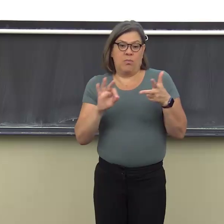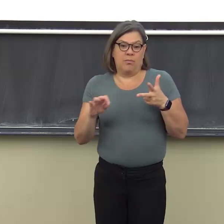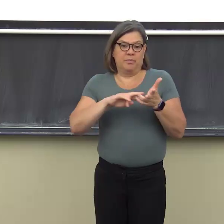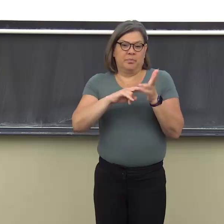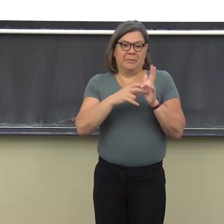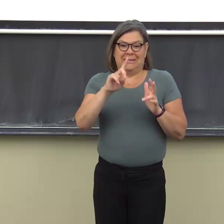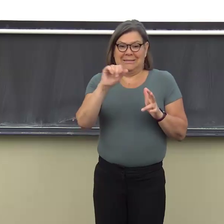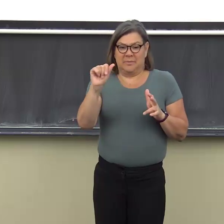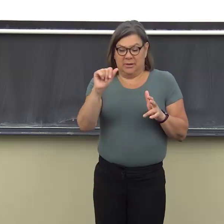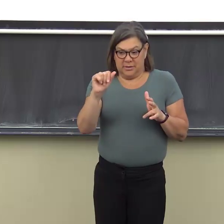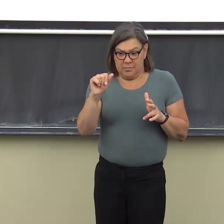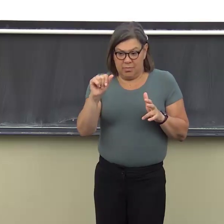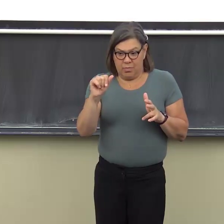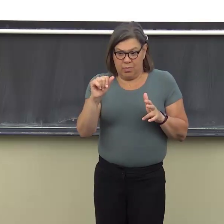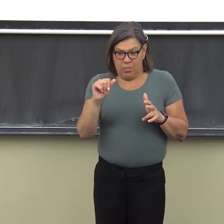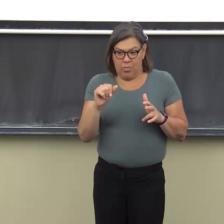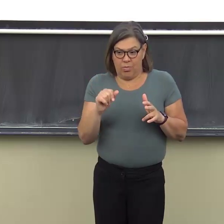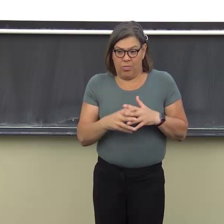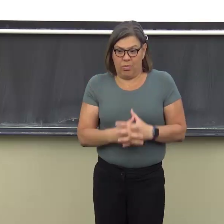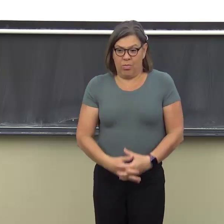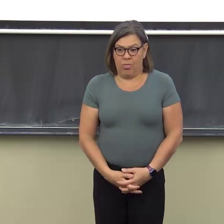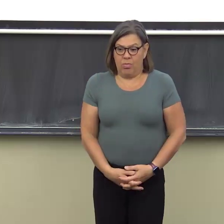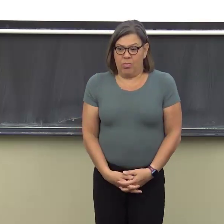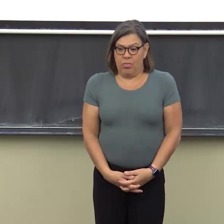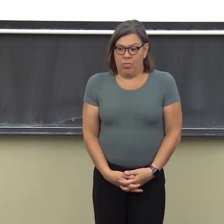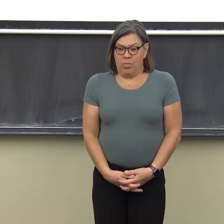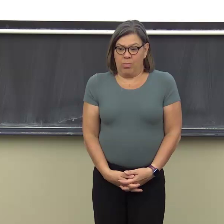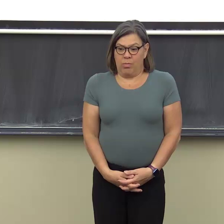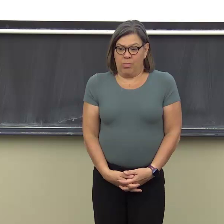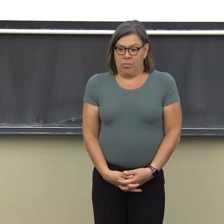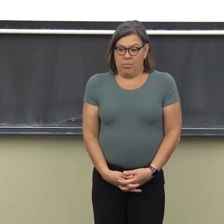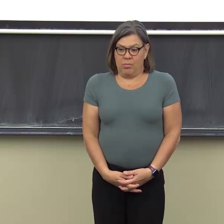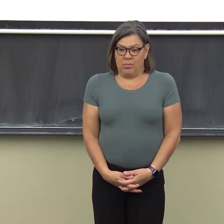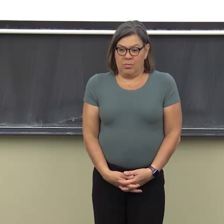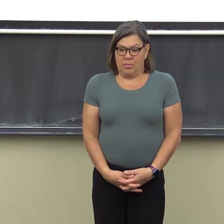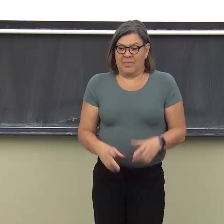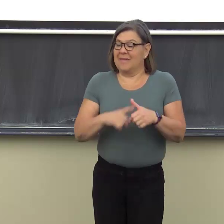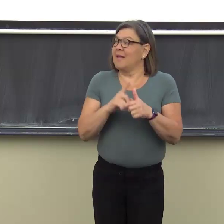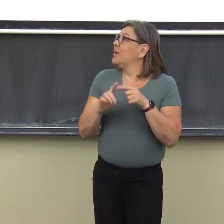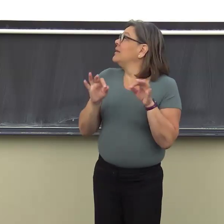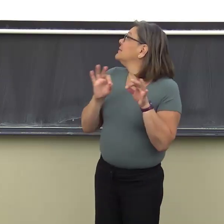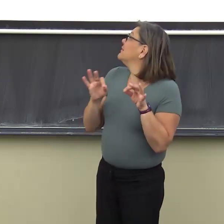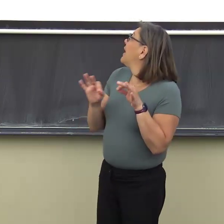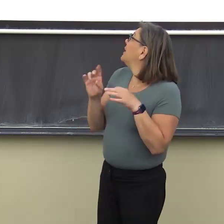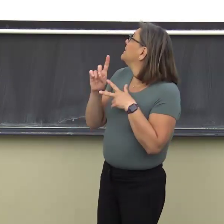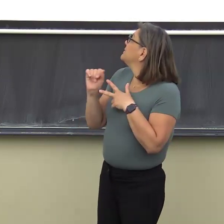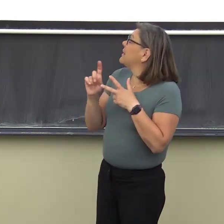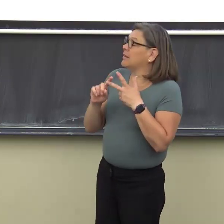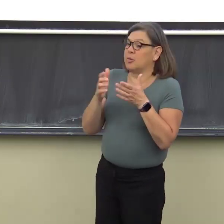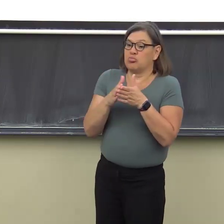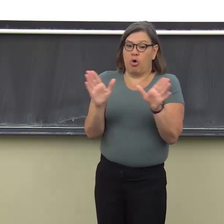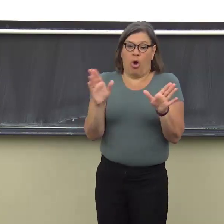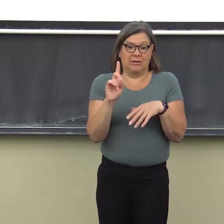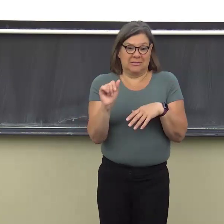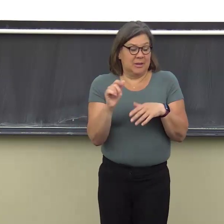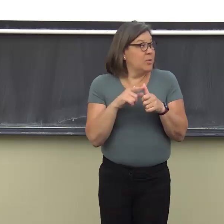disability. Can you speak a little bit? Okay, then we had to define disability and like a broad thing. So we had to